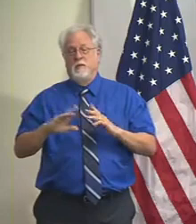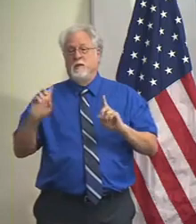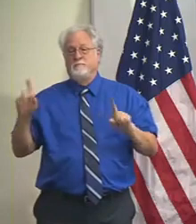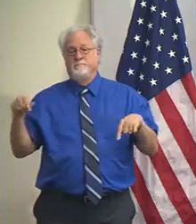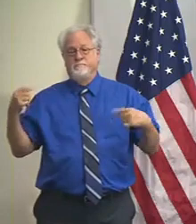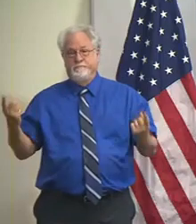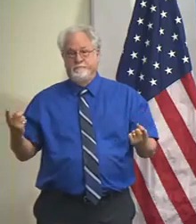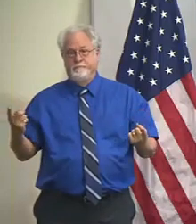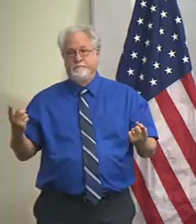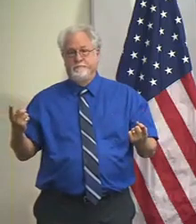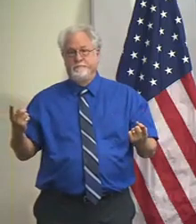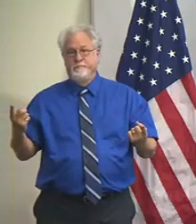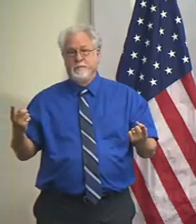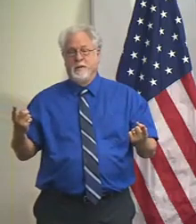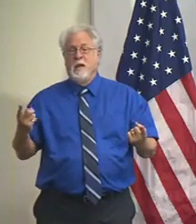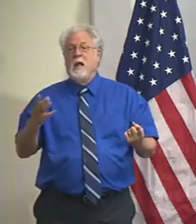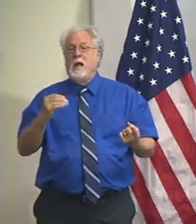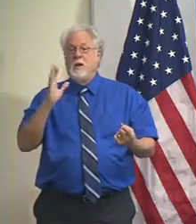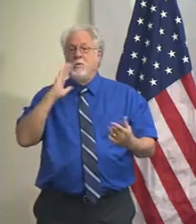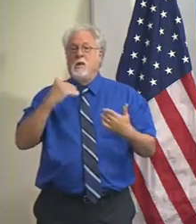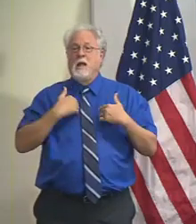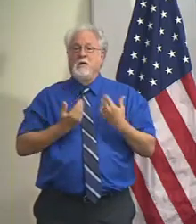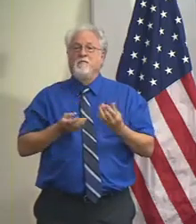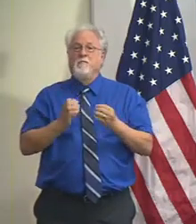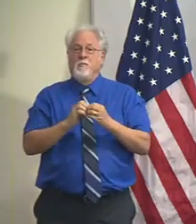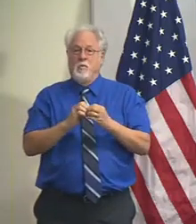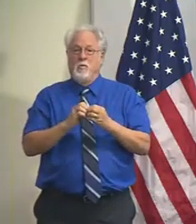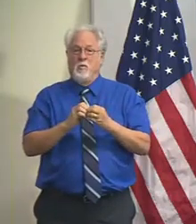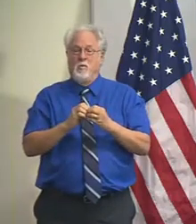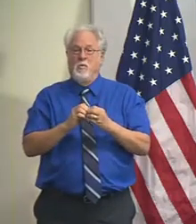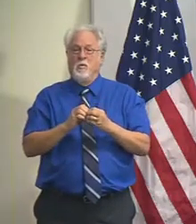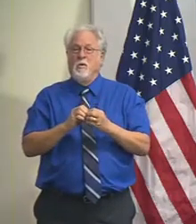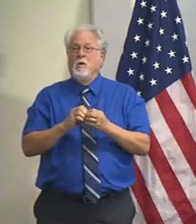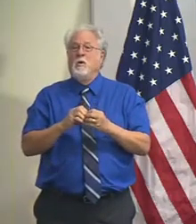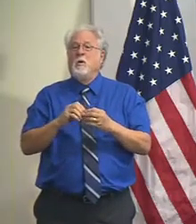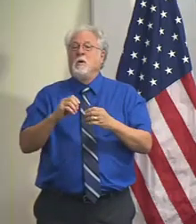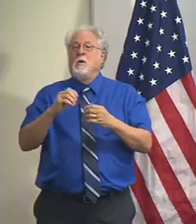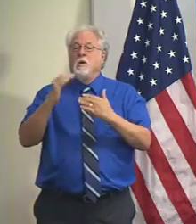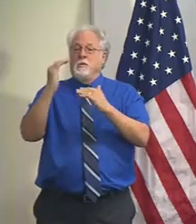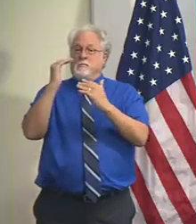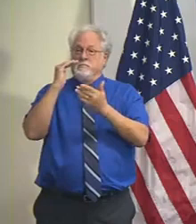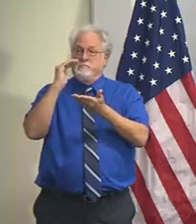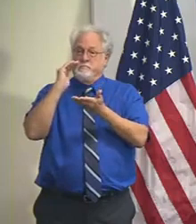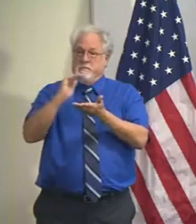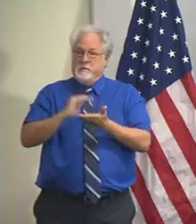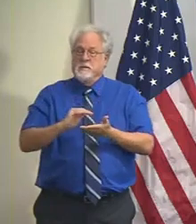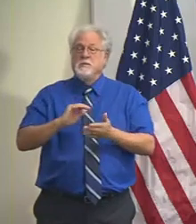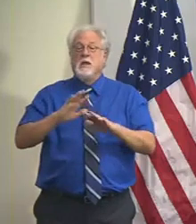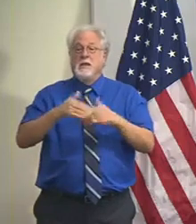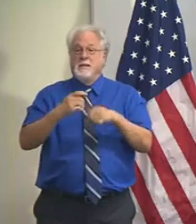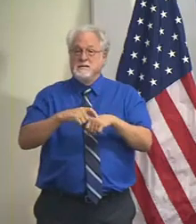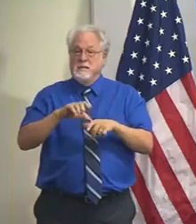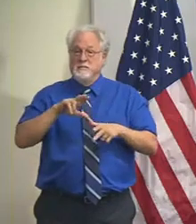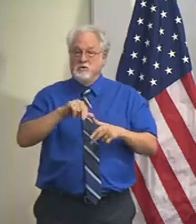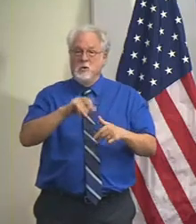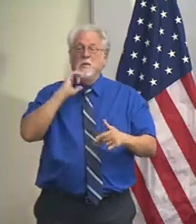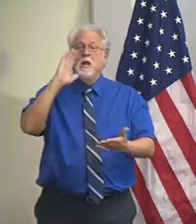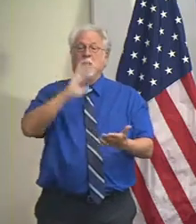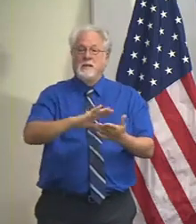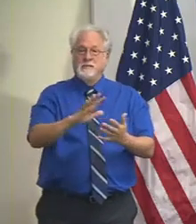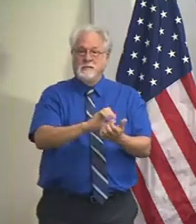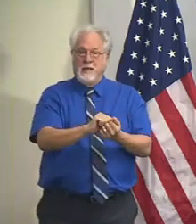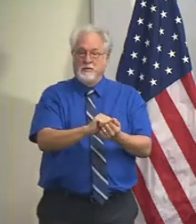been. And we're going to have more mitigation in place so that the next time we have a storm, there will be less